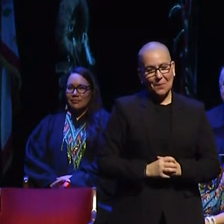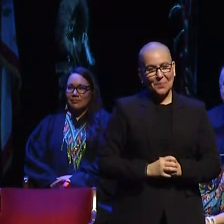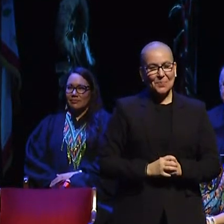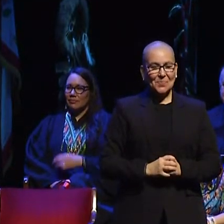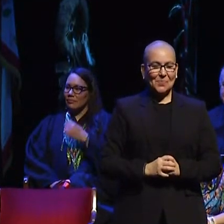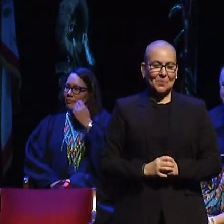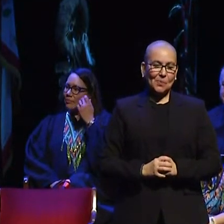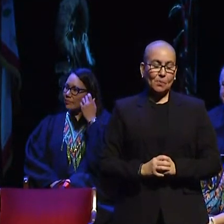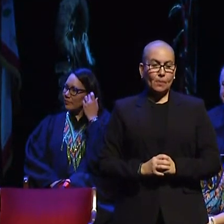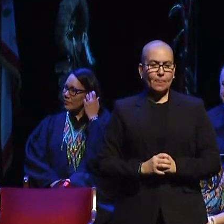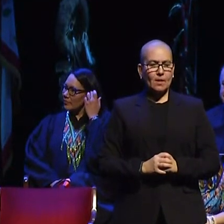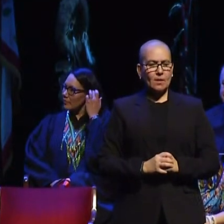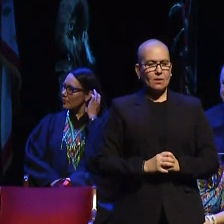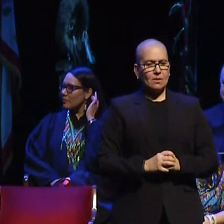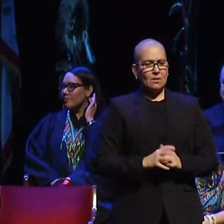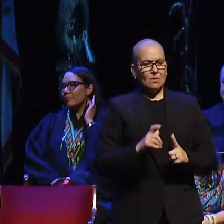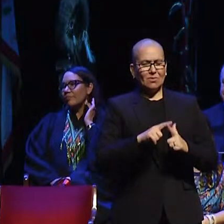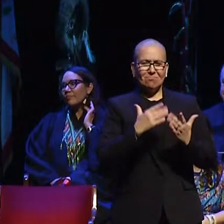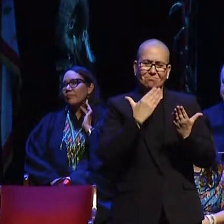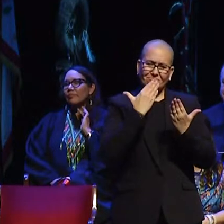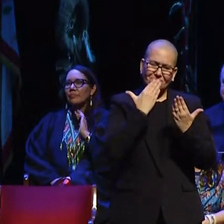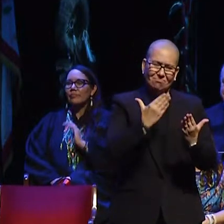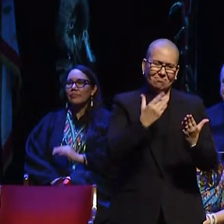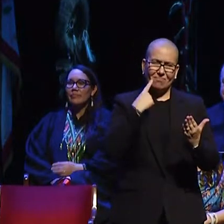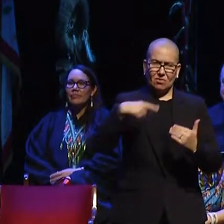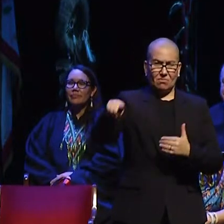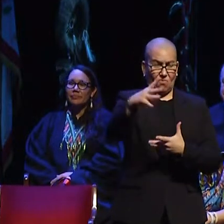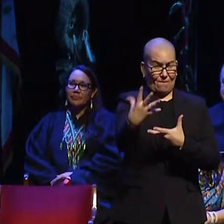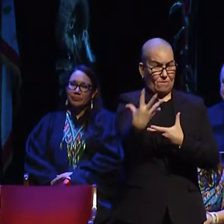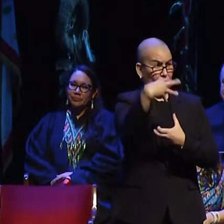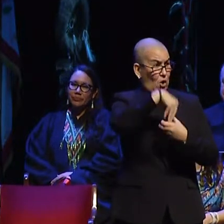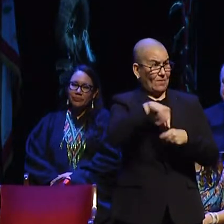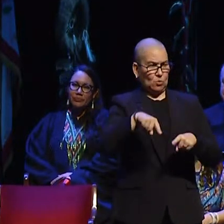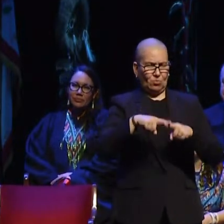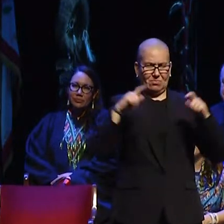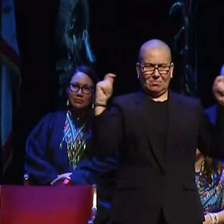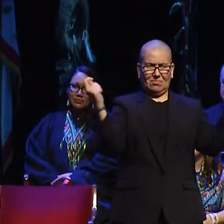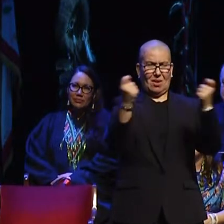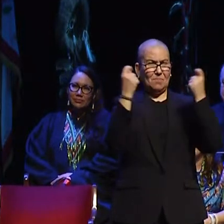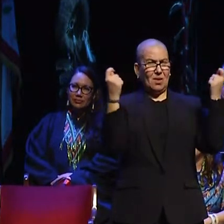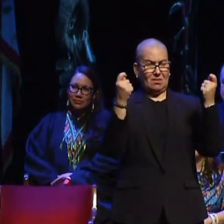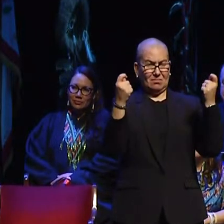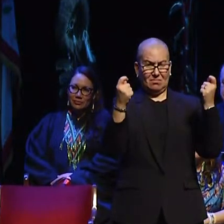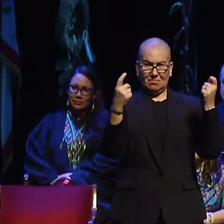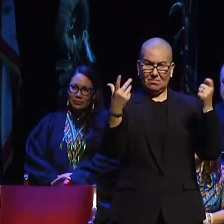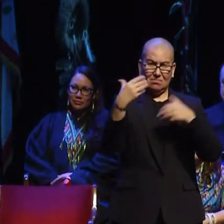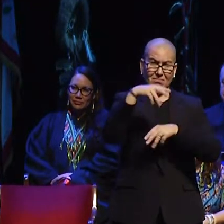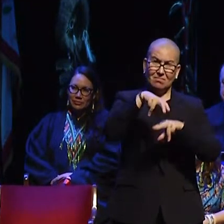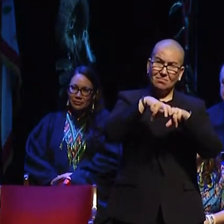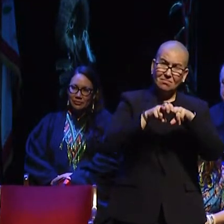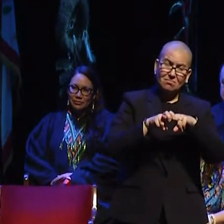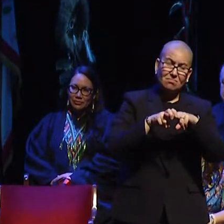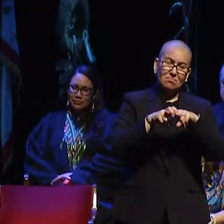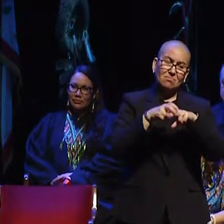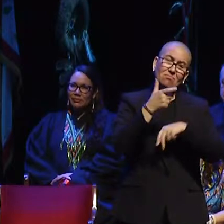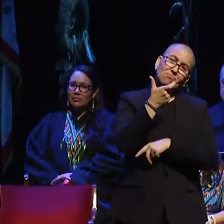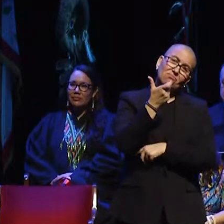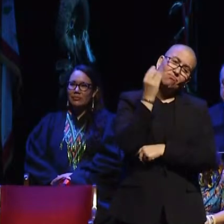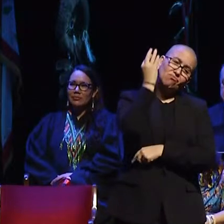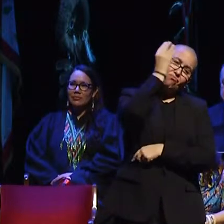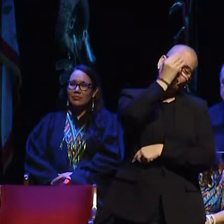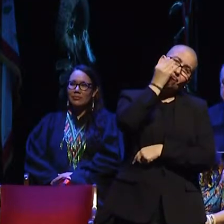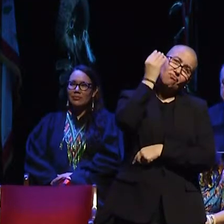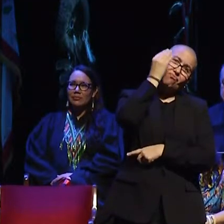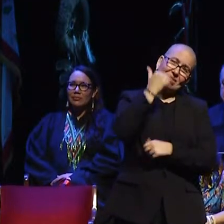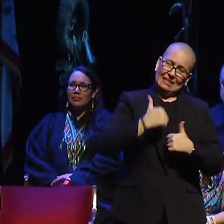A special thank you to all who have taken part in this ceremony. This is not in my speech, but as I think as you sit here and you think about living in the moment and being